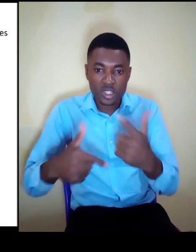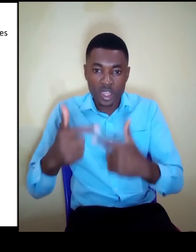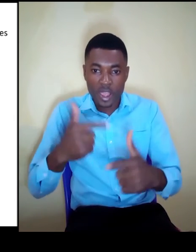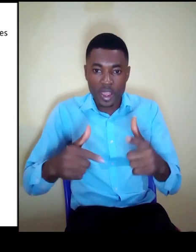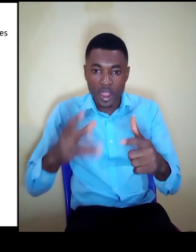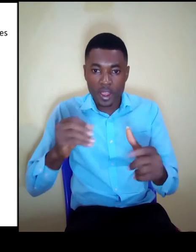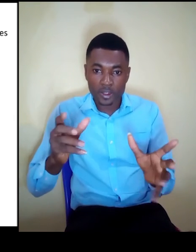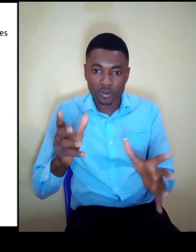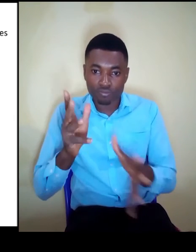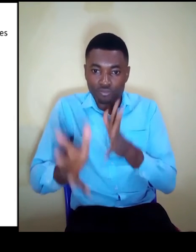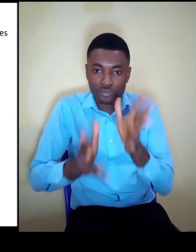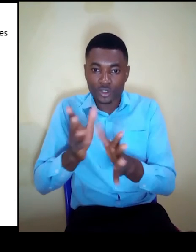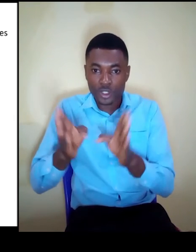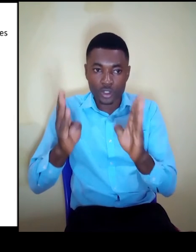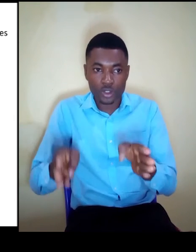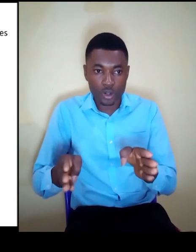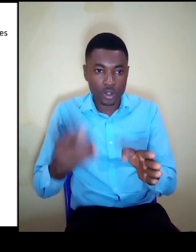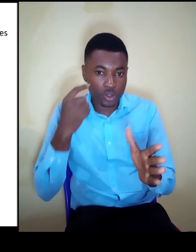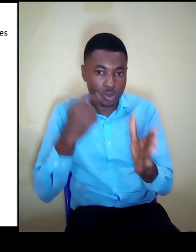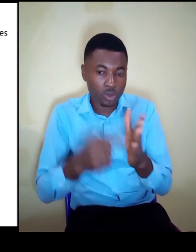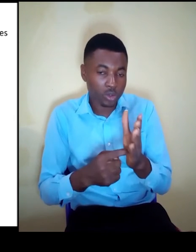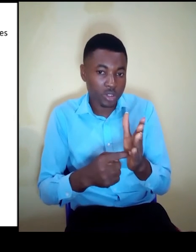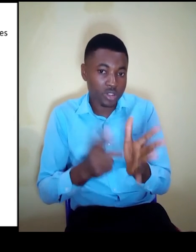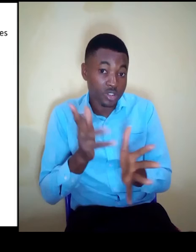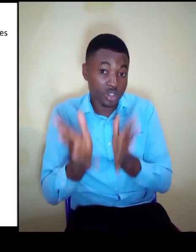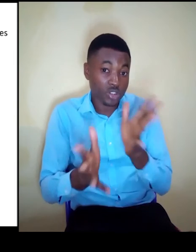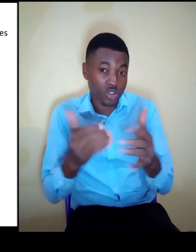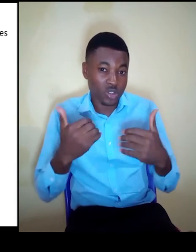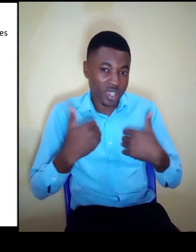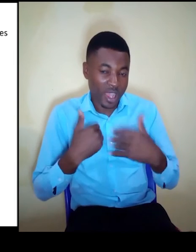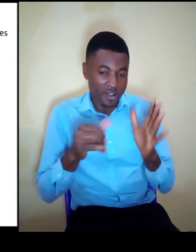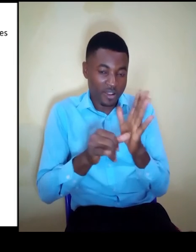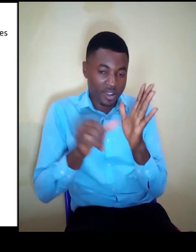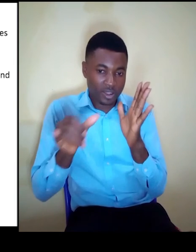share iconic affordances of visual spatial modality.